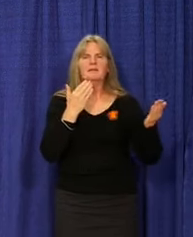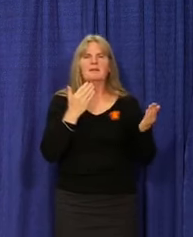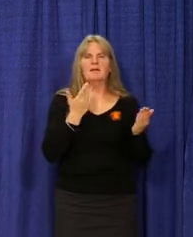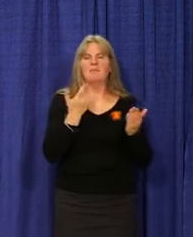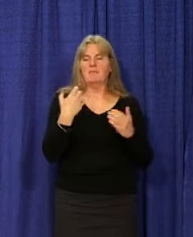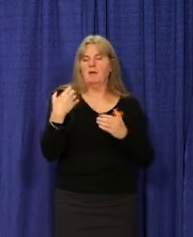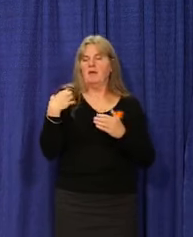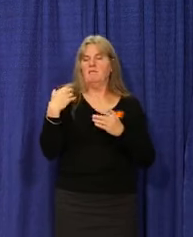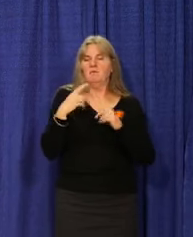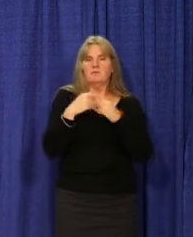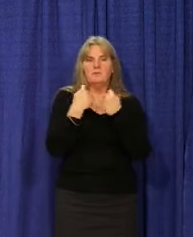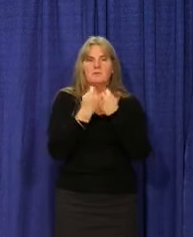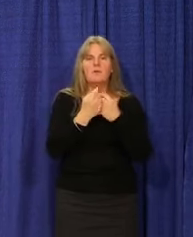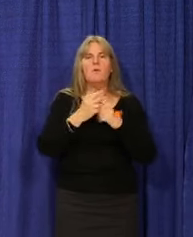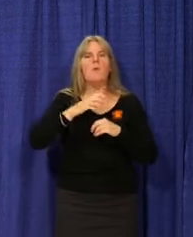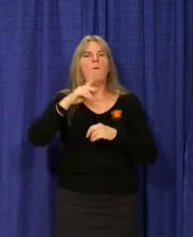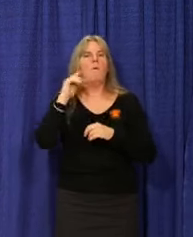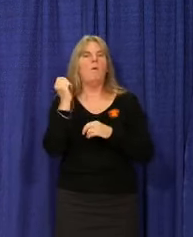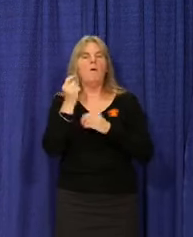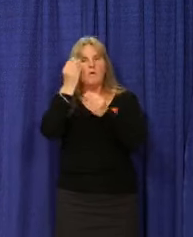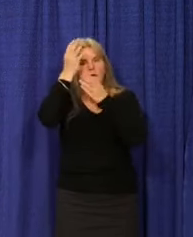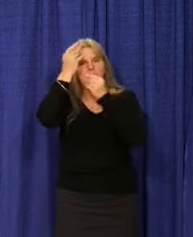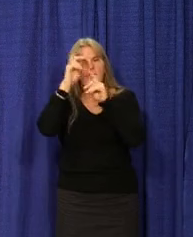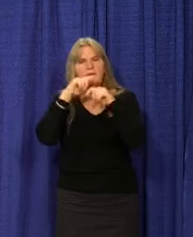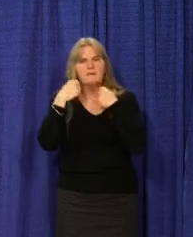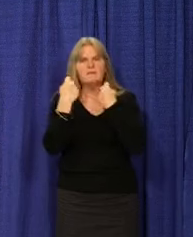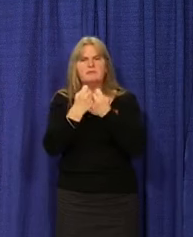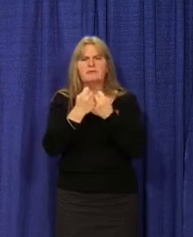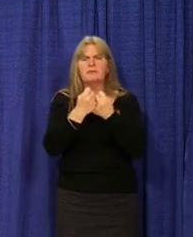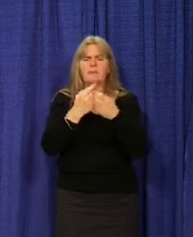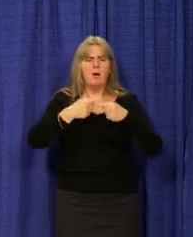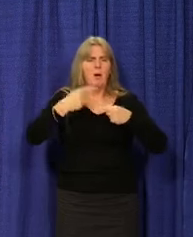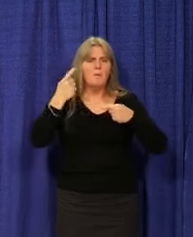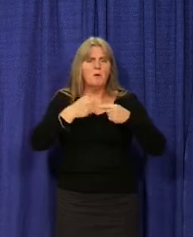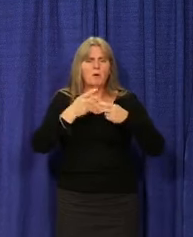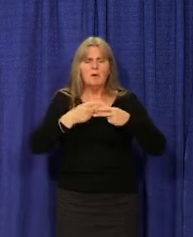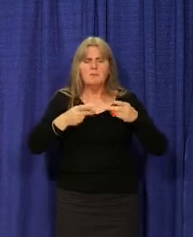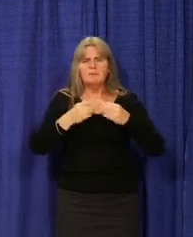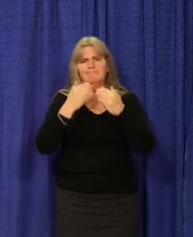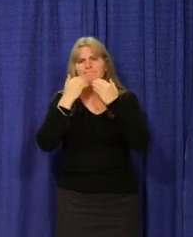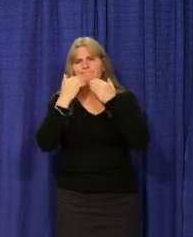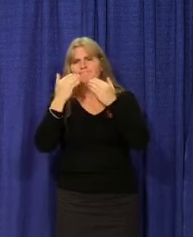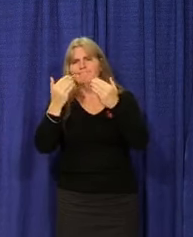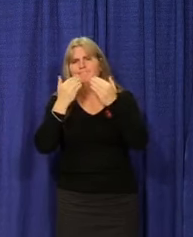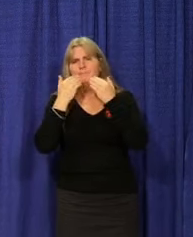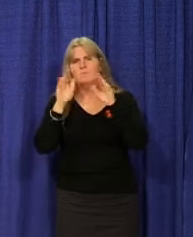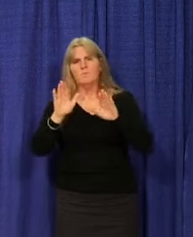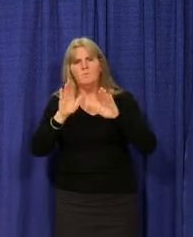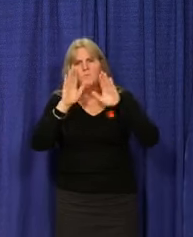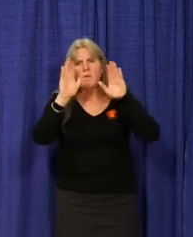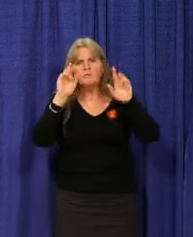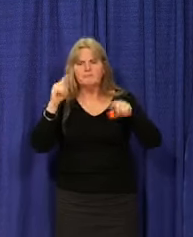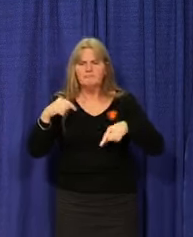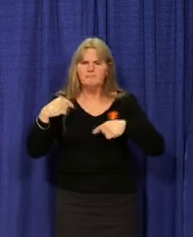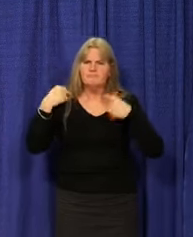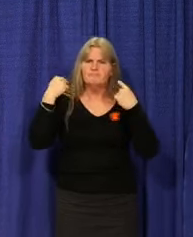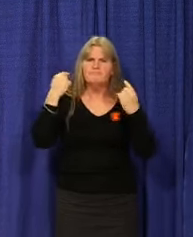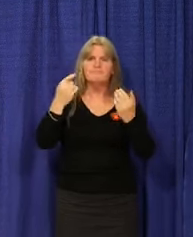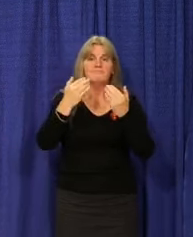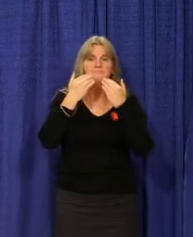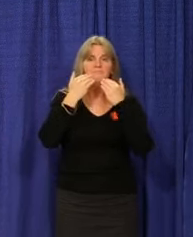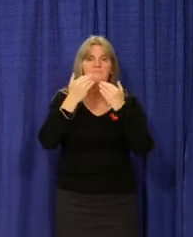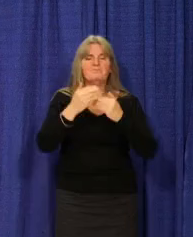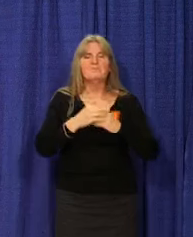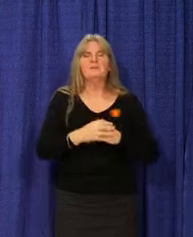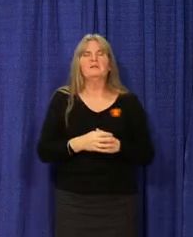in enforcement or information at all of our border points, and they've done a great job. I think